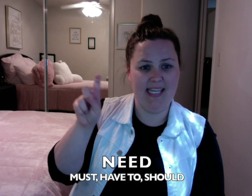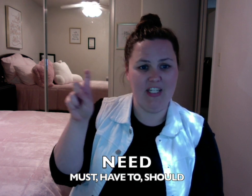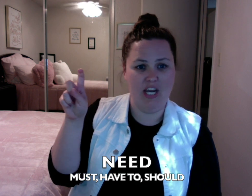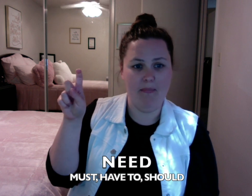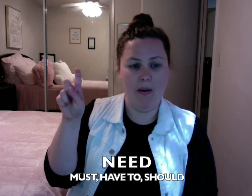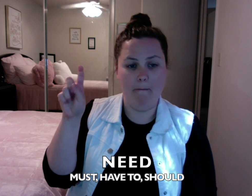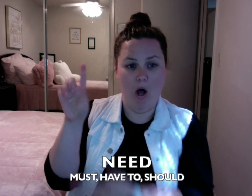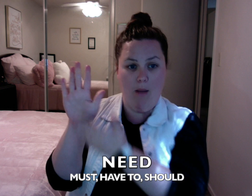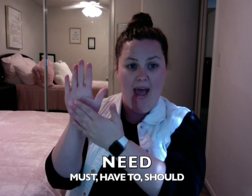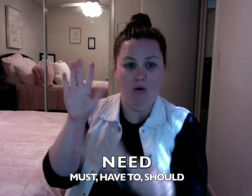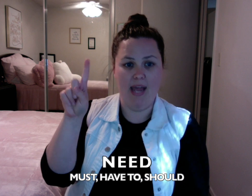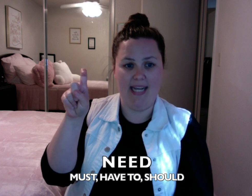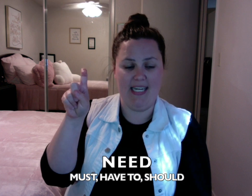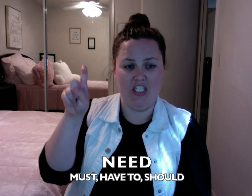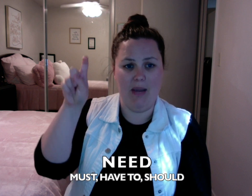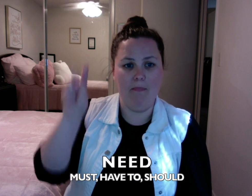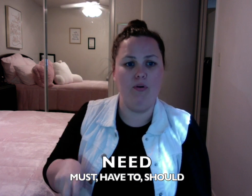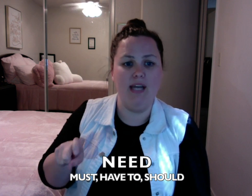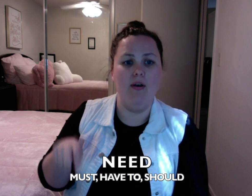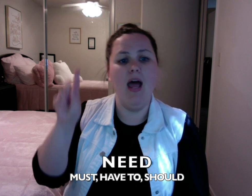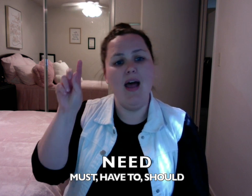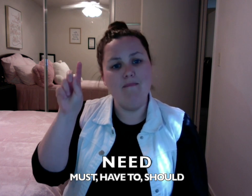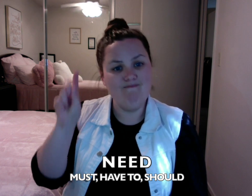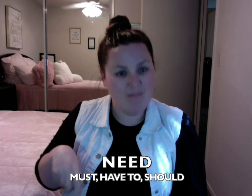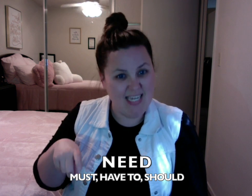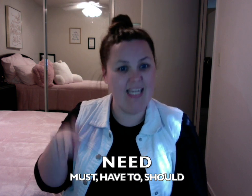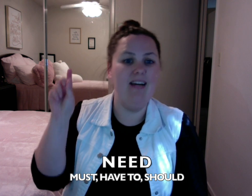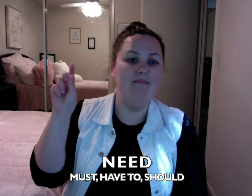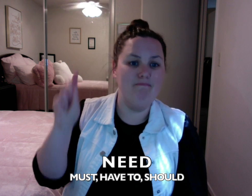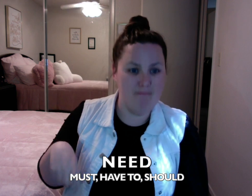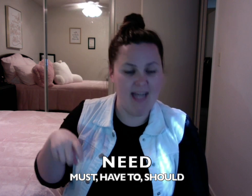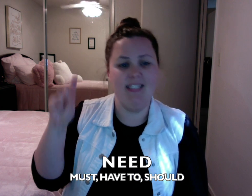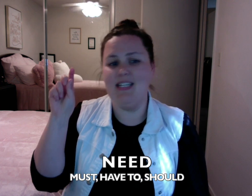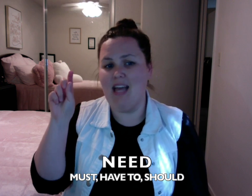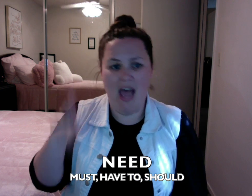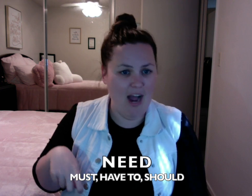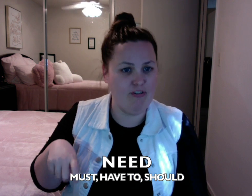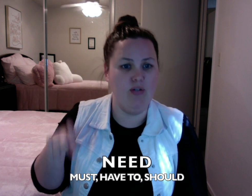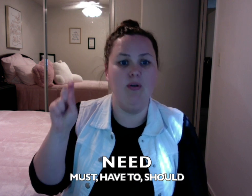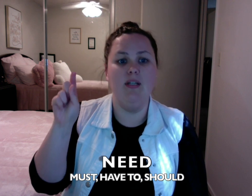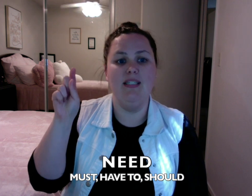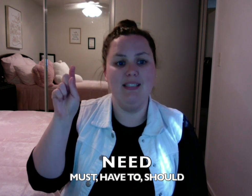shape, palm out, X hand shape, pull down. Need, must, have to,